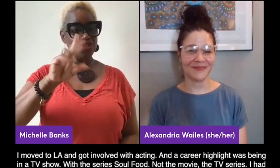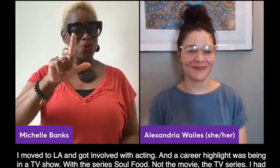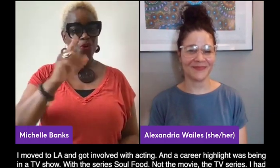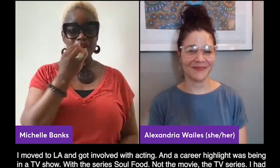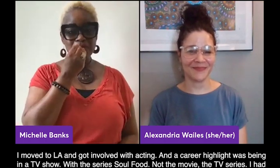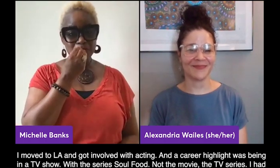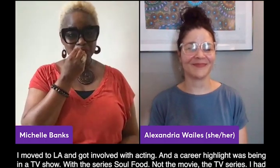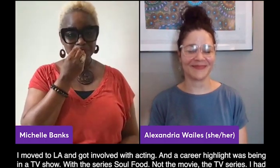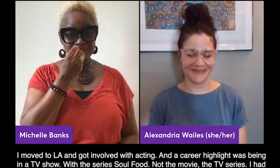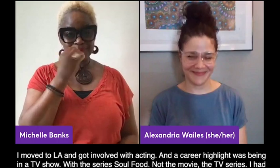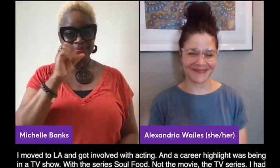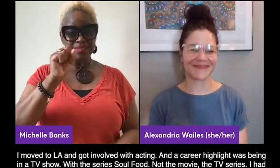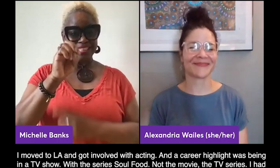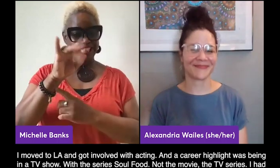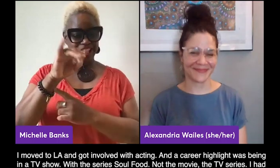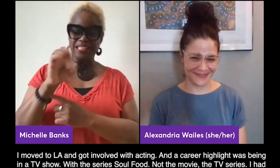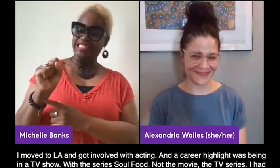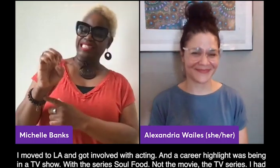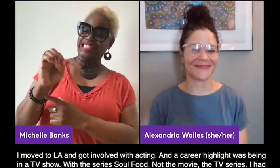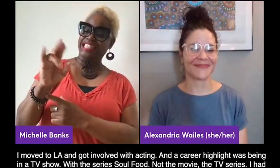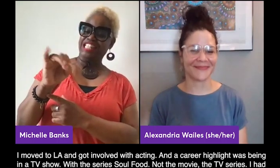Not the movie,